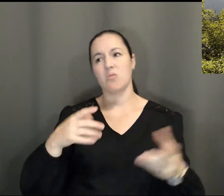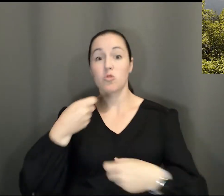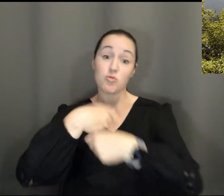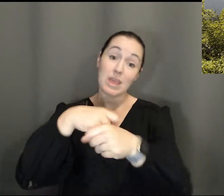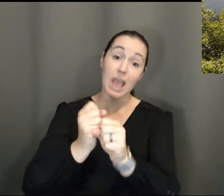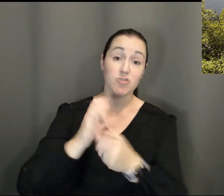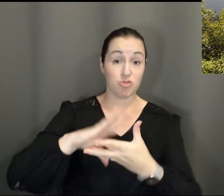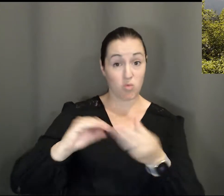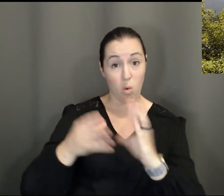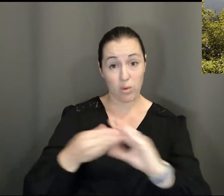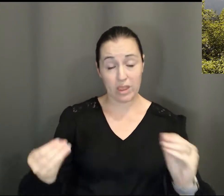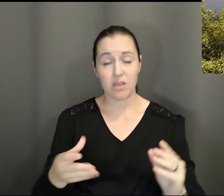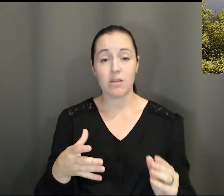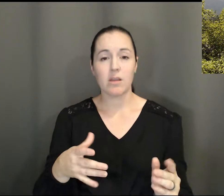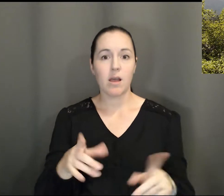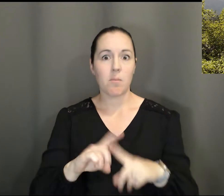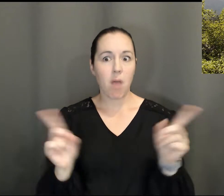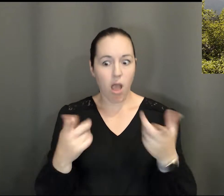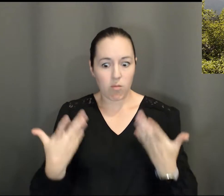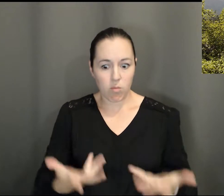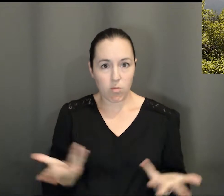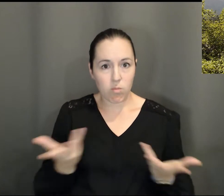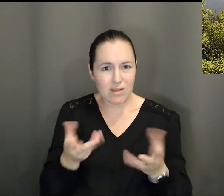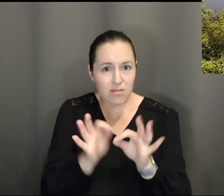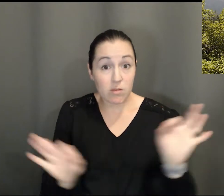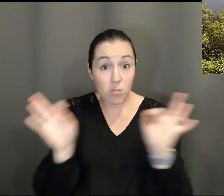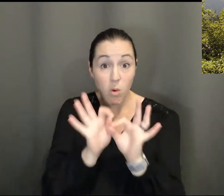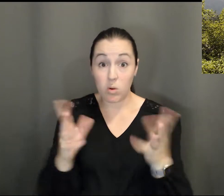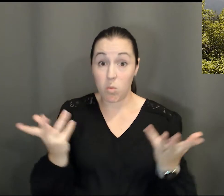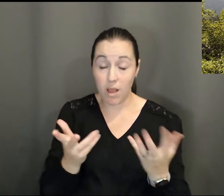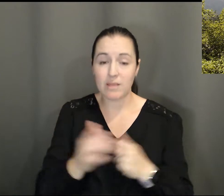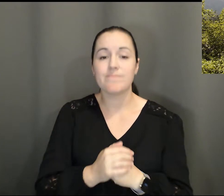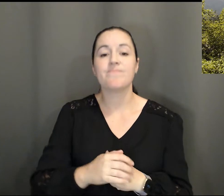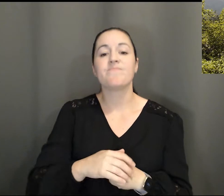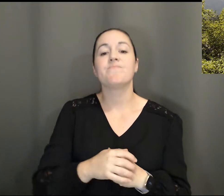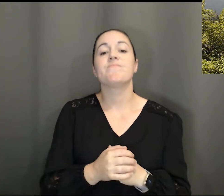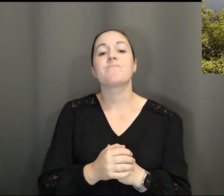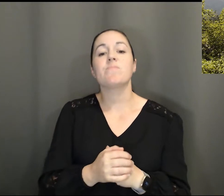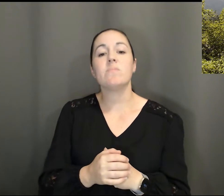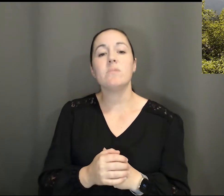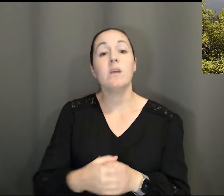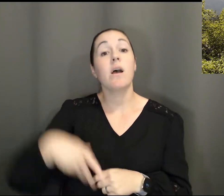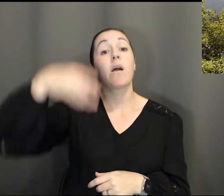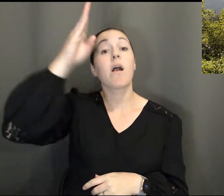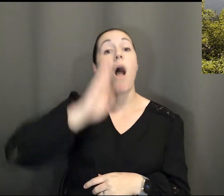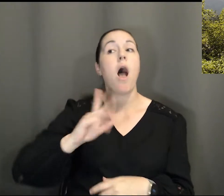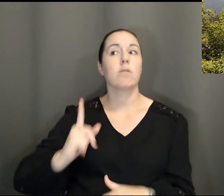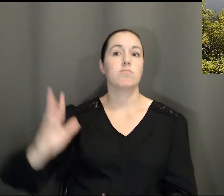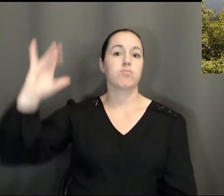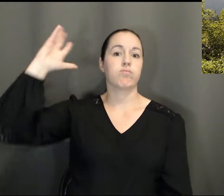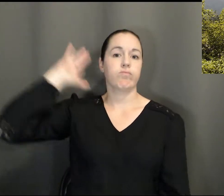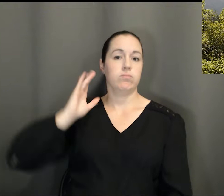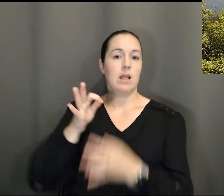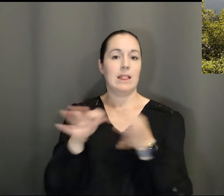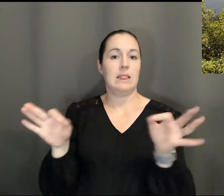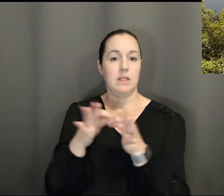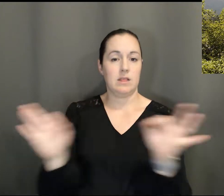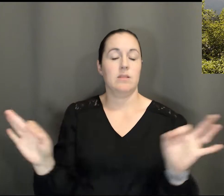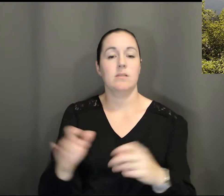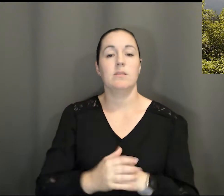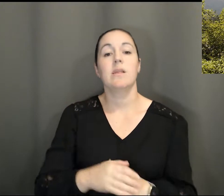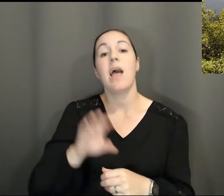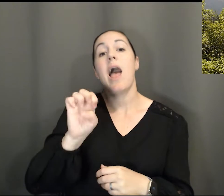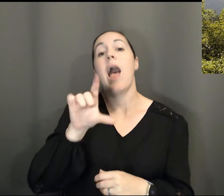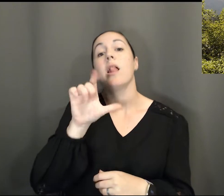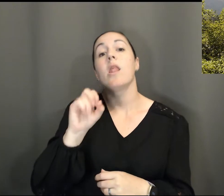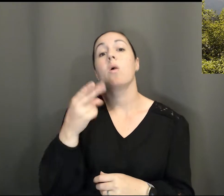It's one of the first names given to God. It's a word for God that's found, a name for Him that's found actually over 2,500 times in